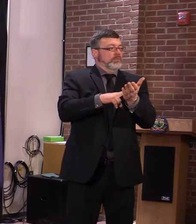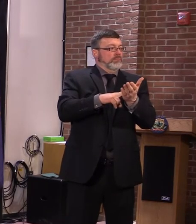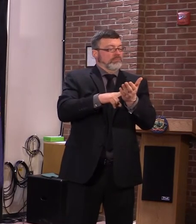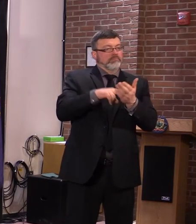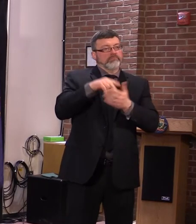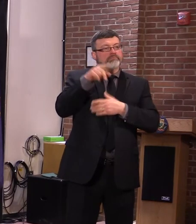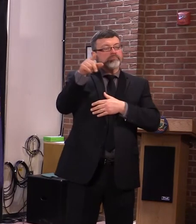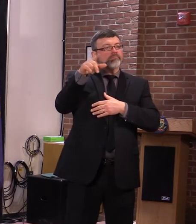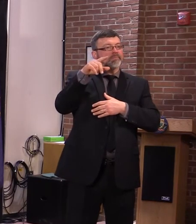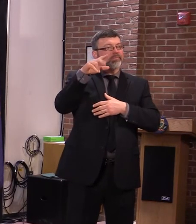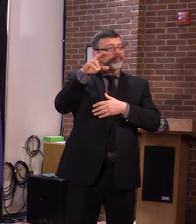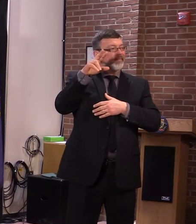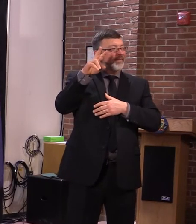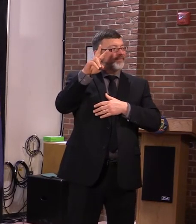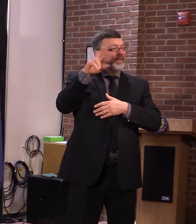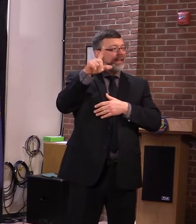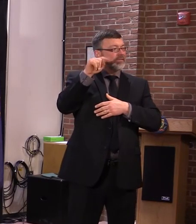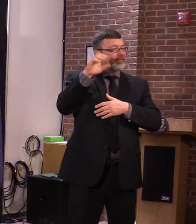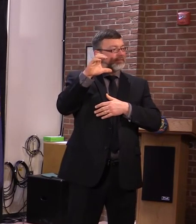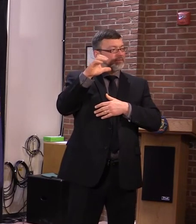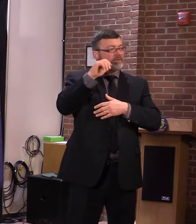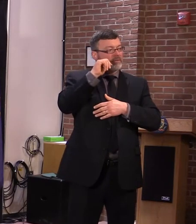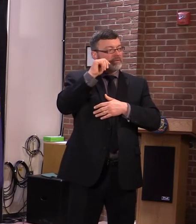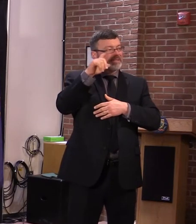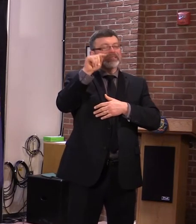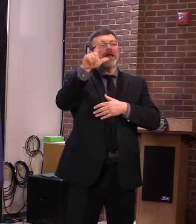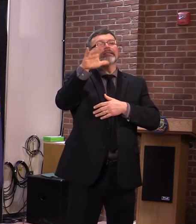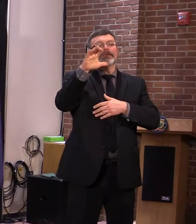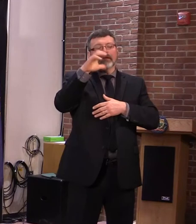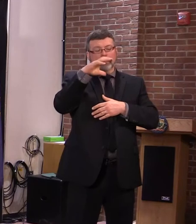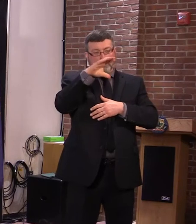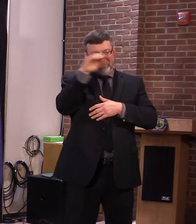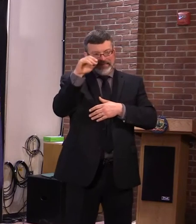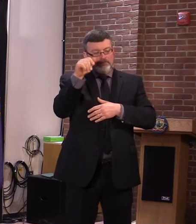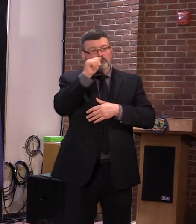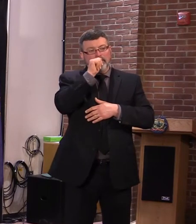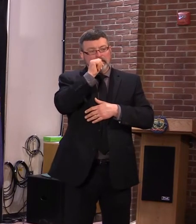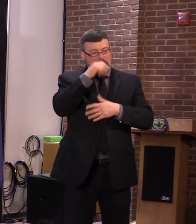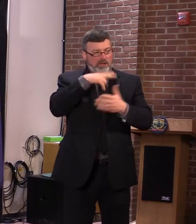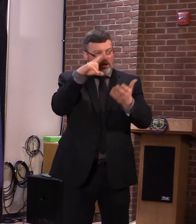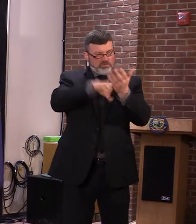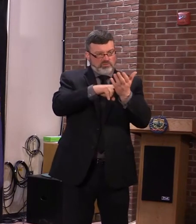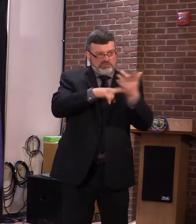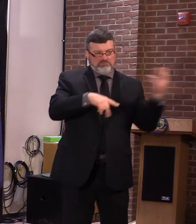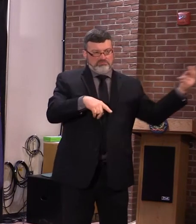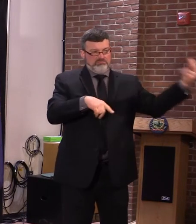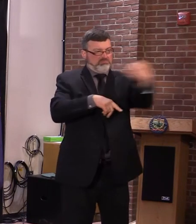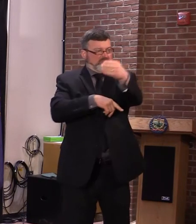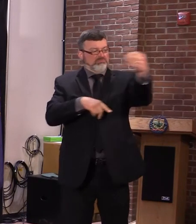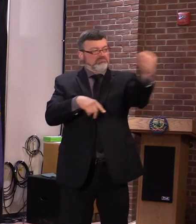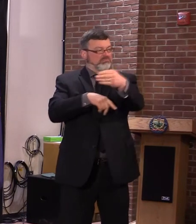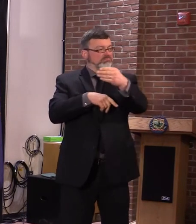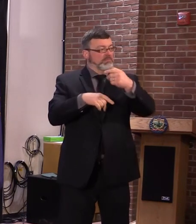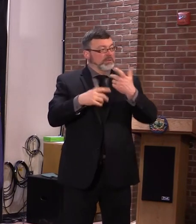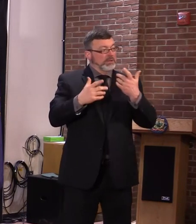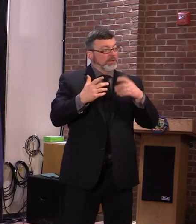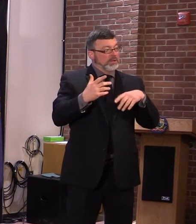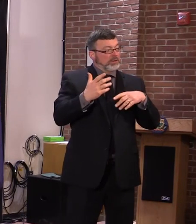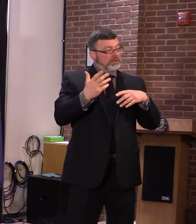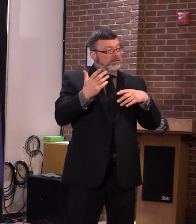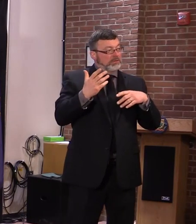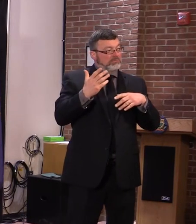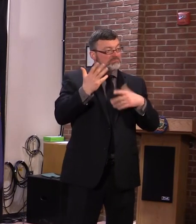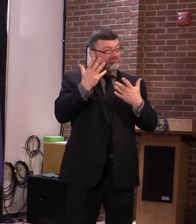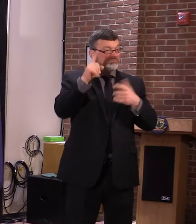is a staffing company, to deploy staff members into those organizations. Right now, we've got over 104